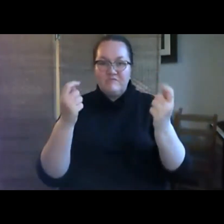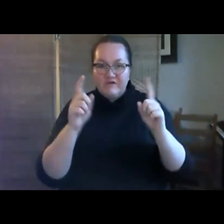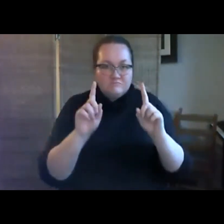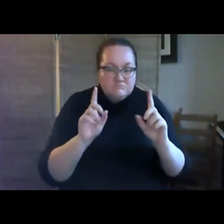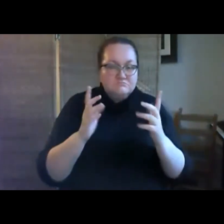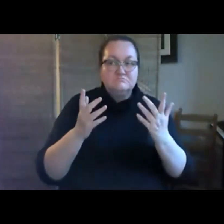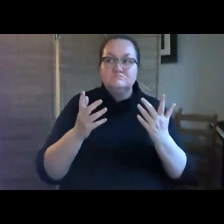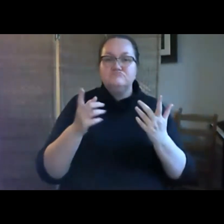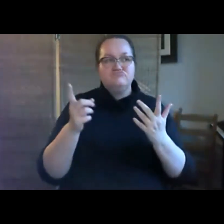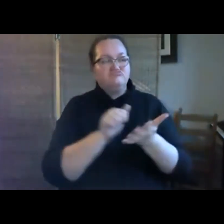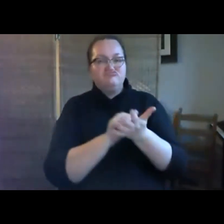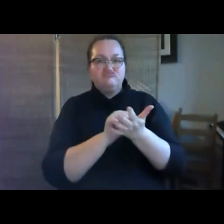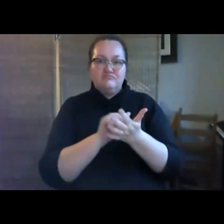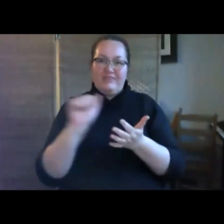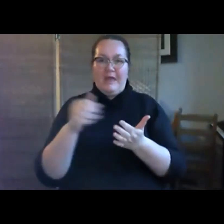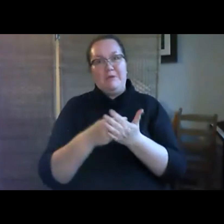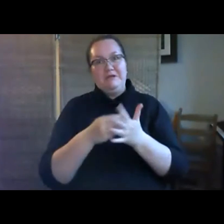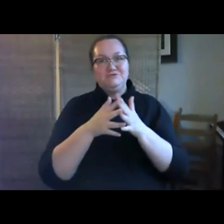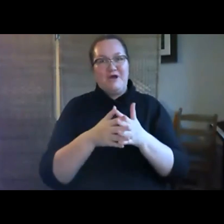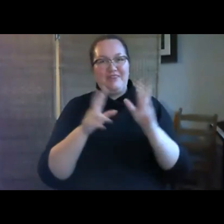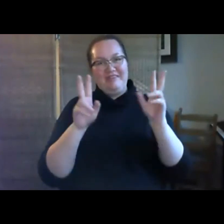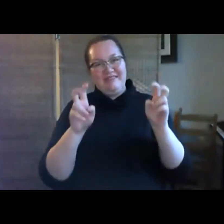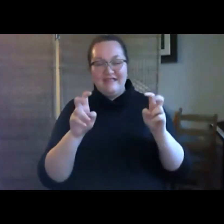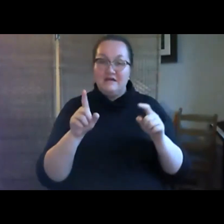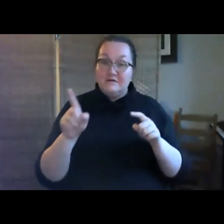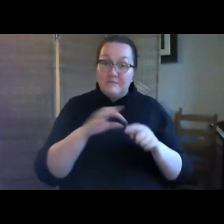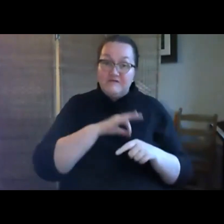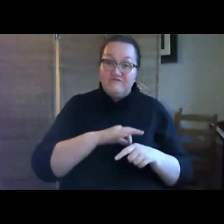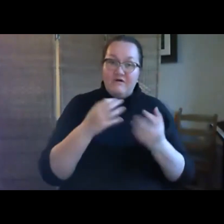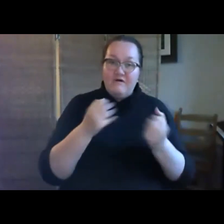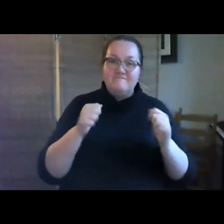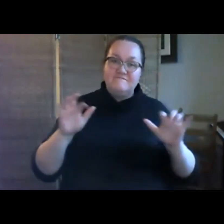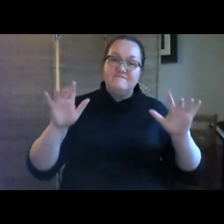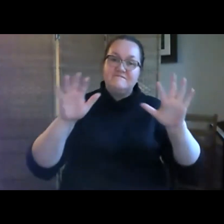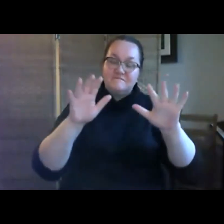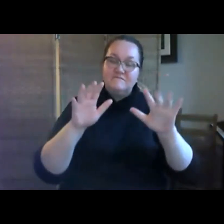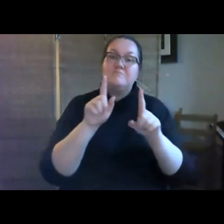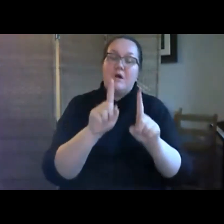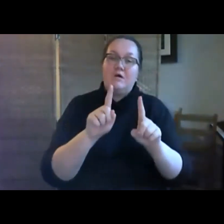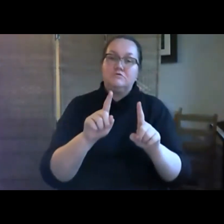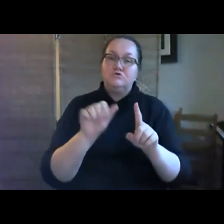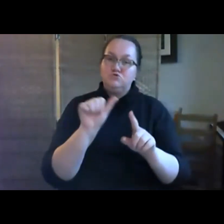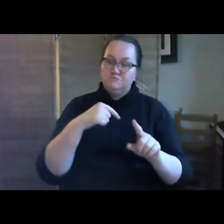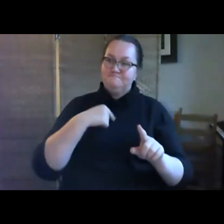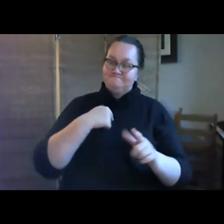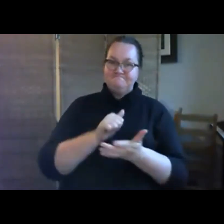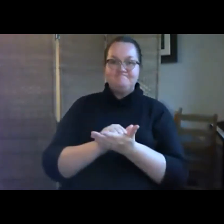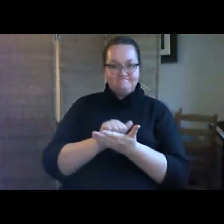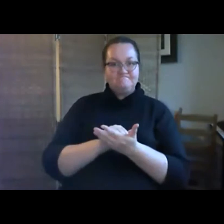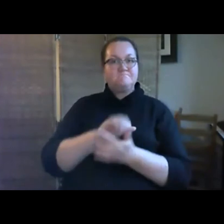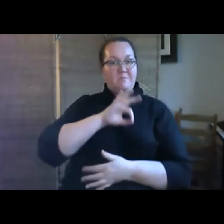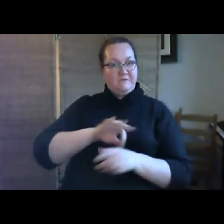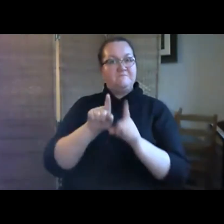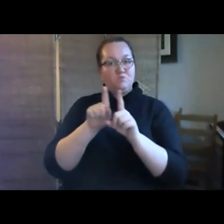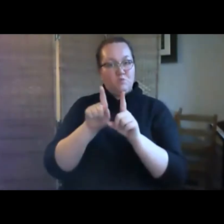getting their money's worth. But it also works both ways. For me, it also makes sense to try